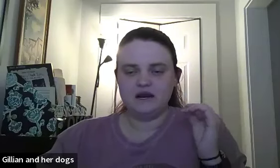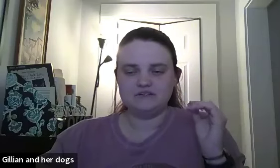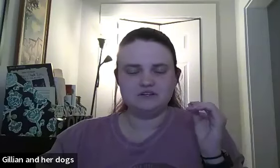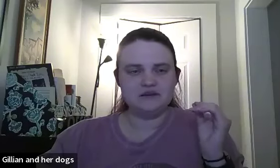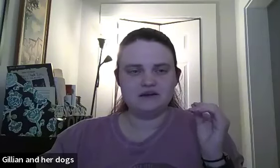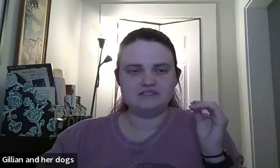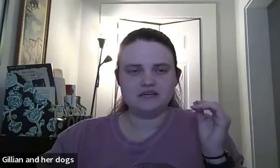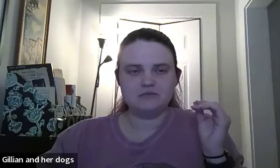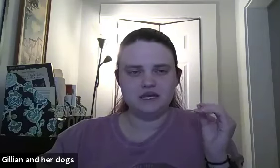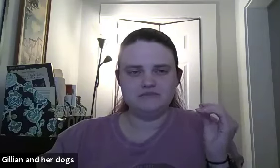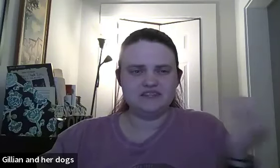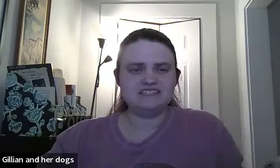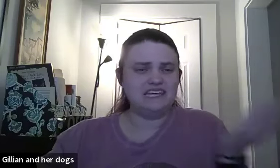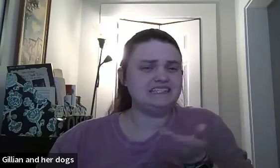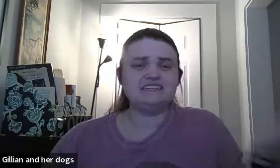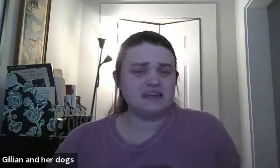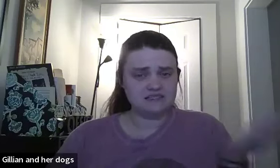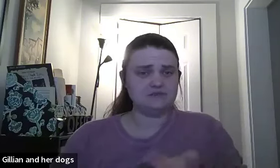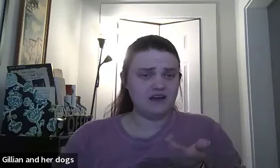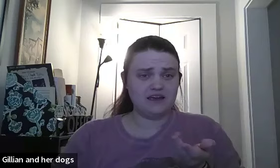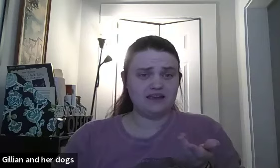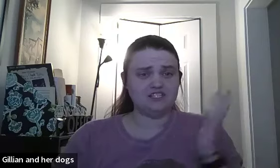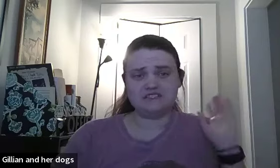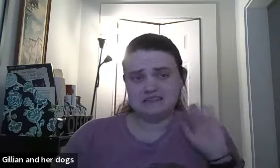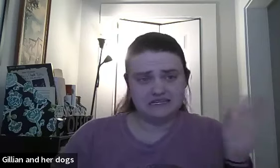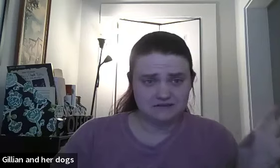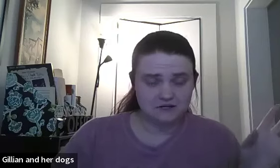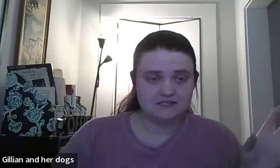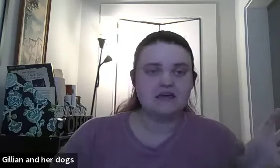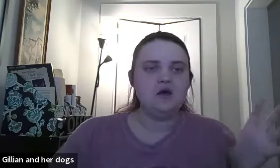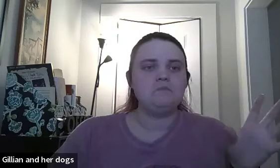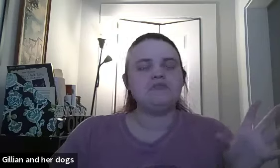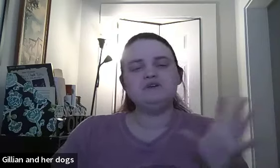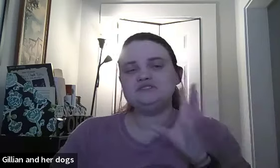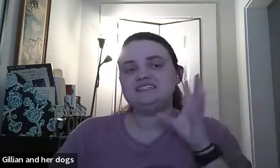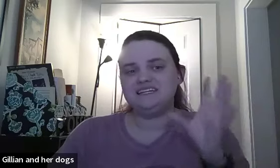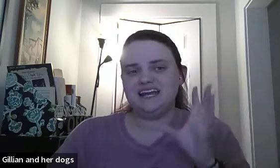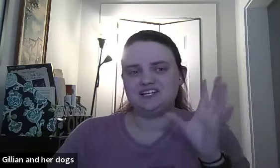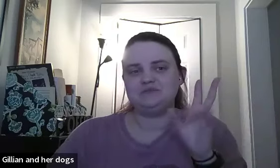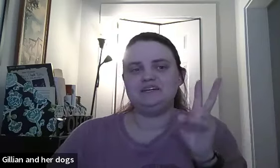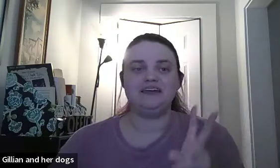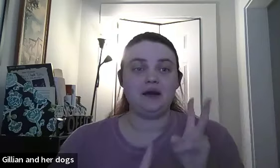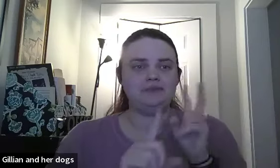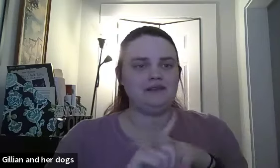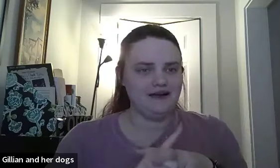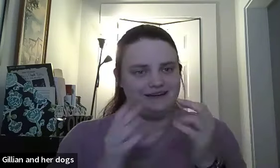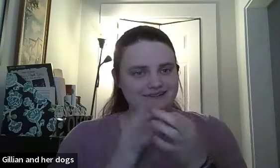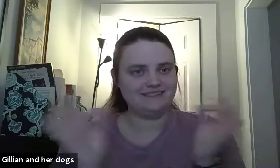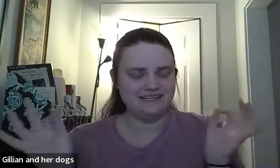when I was learning about it, I was like, wait, but this like it's the exact same sign, it's just a slight difference. But then when you see it actually being like applied in a